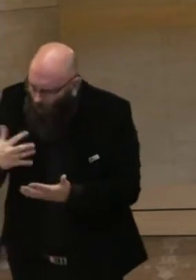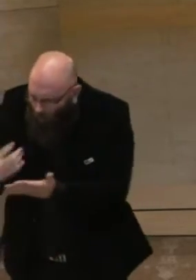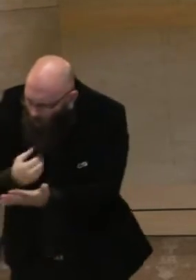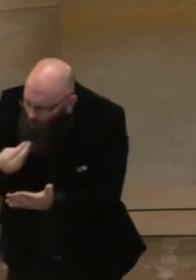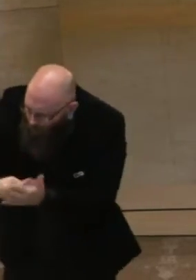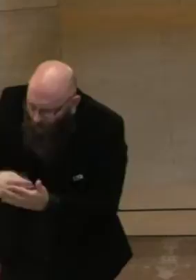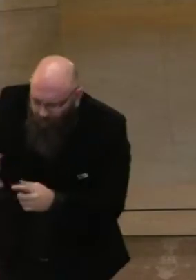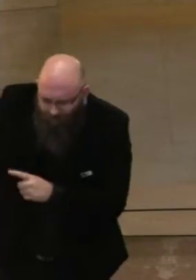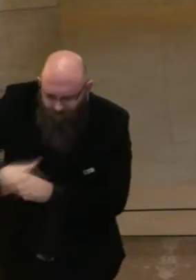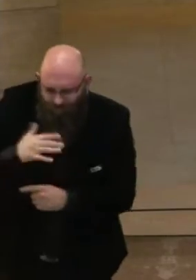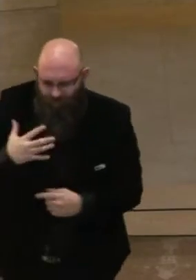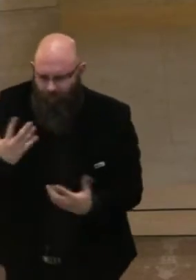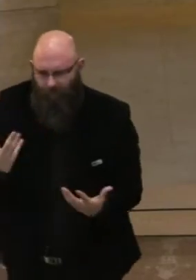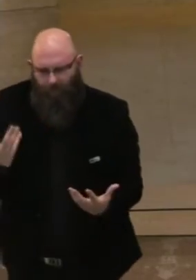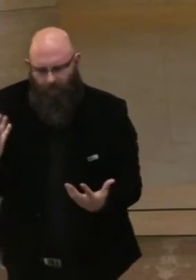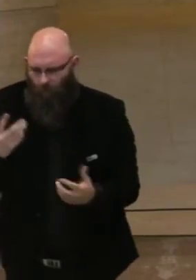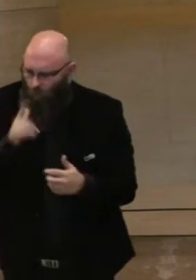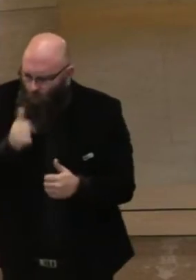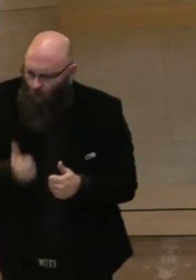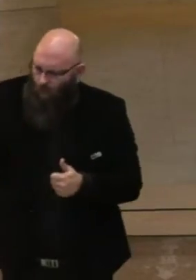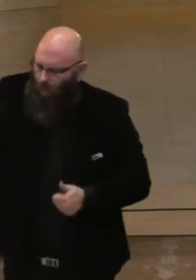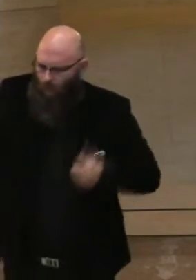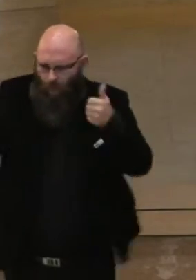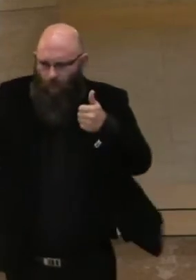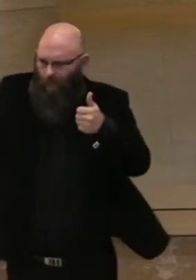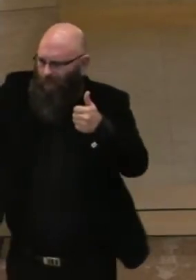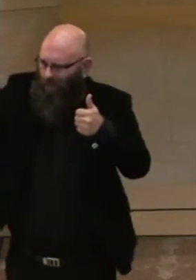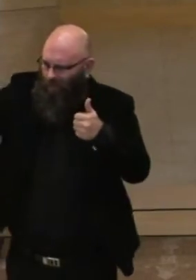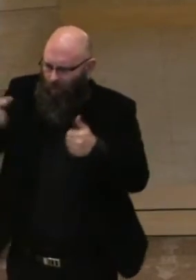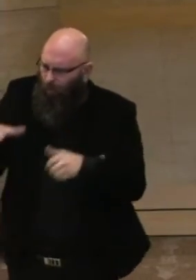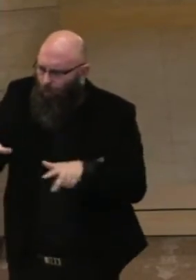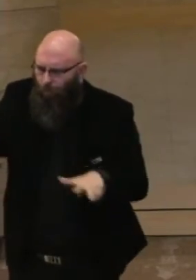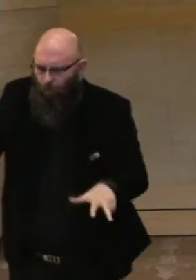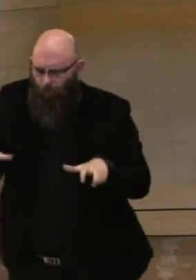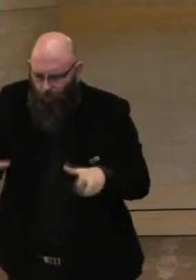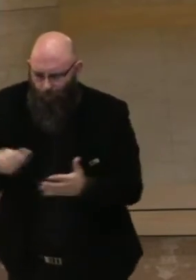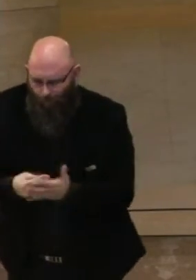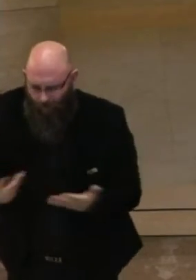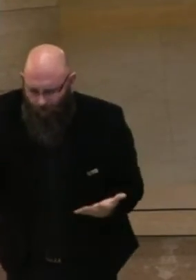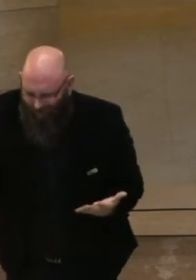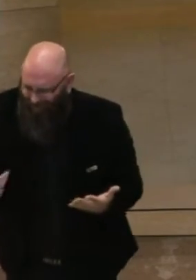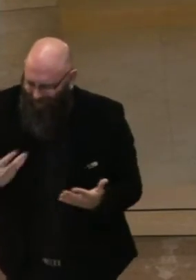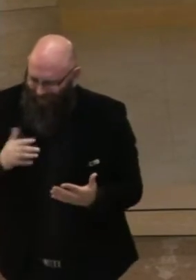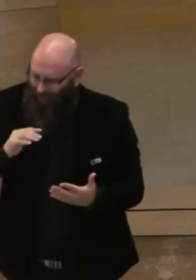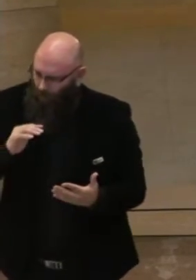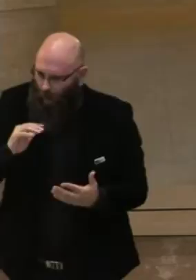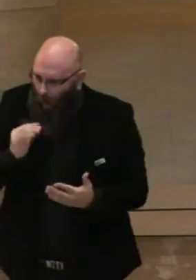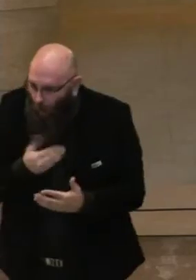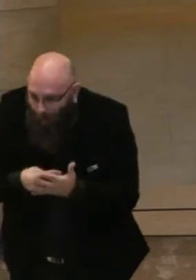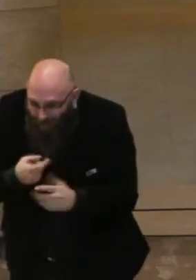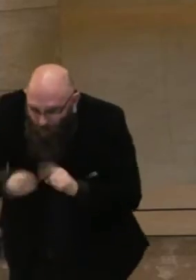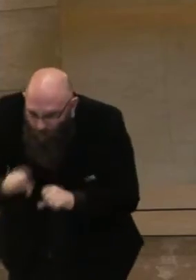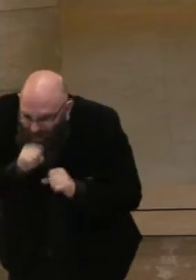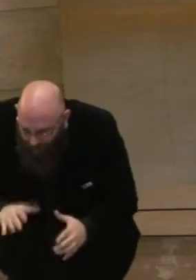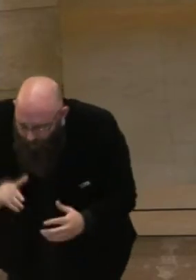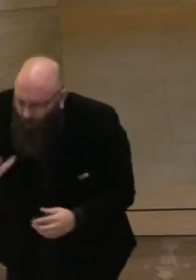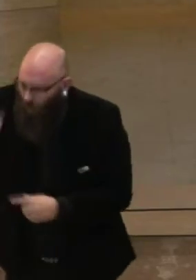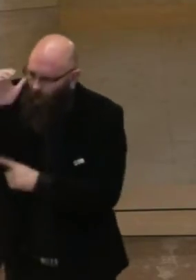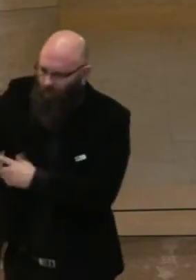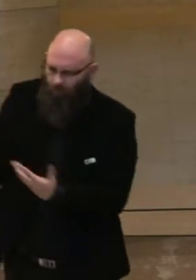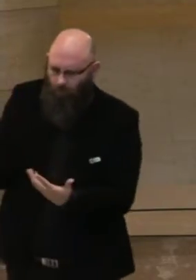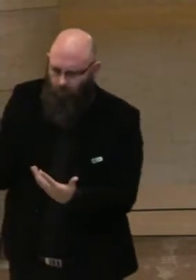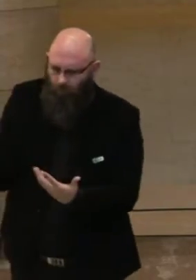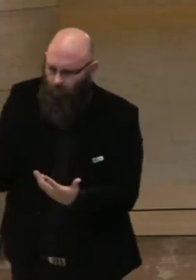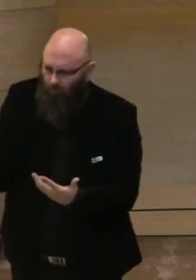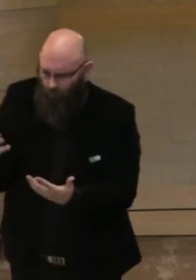reserves, our bankers can create their money out of nothing. That's the concept of